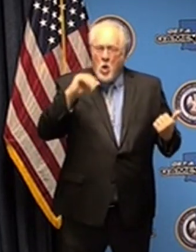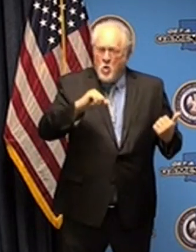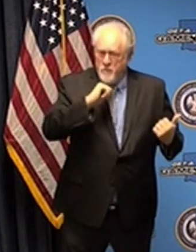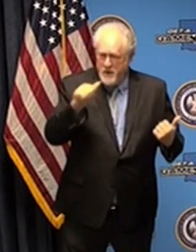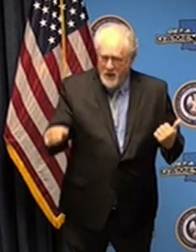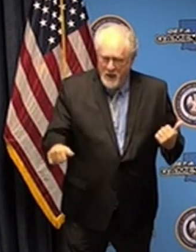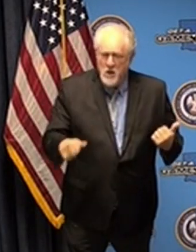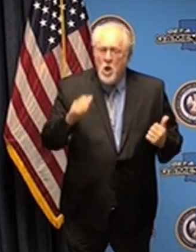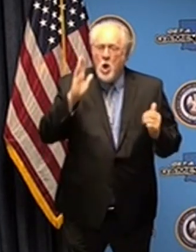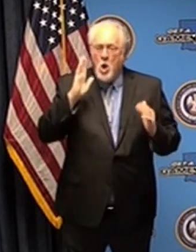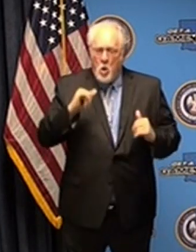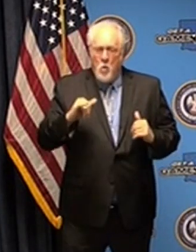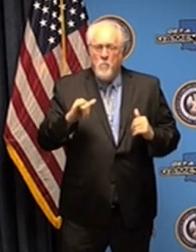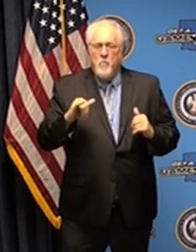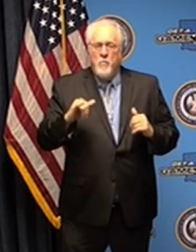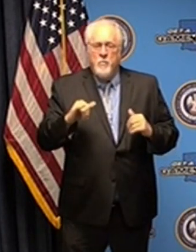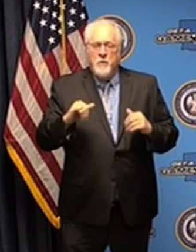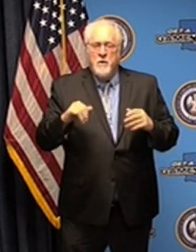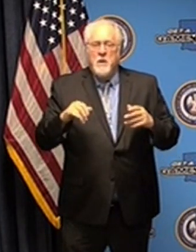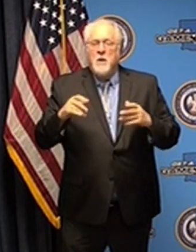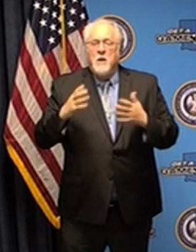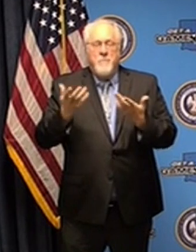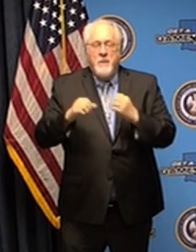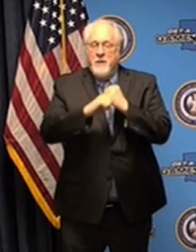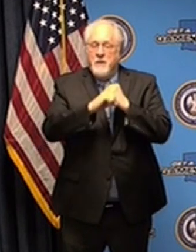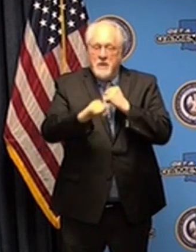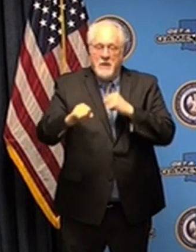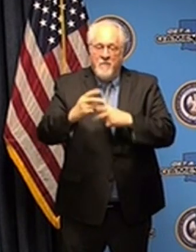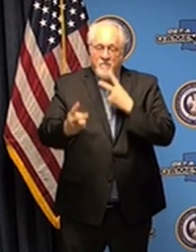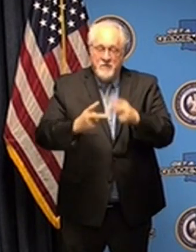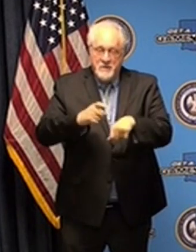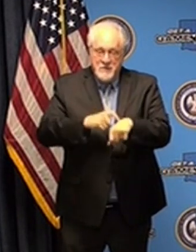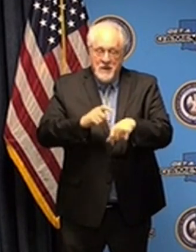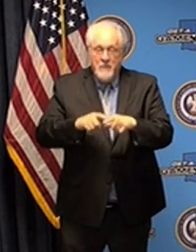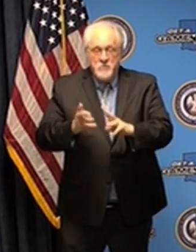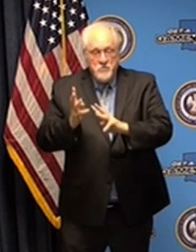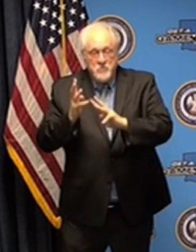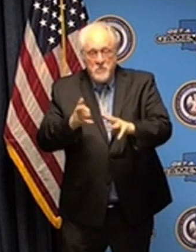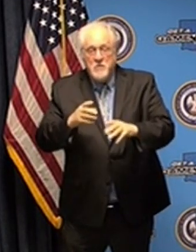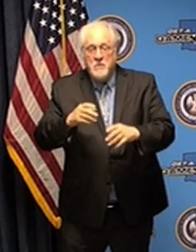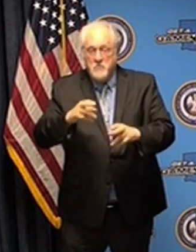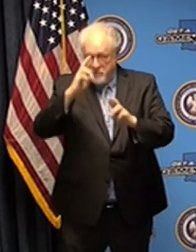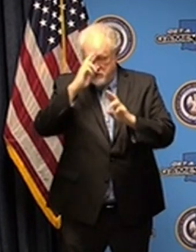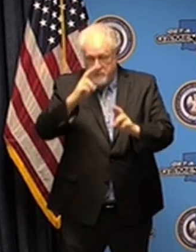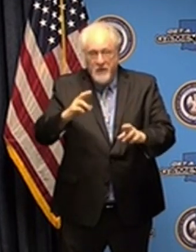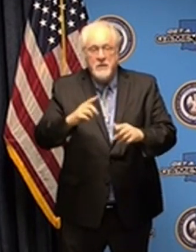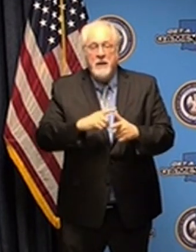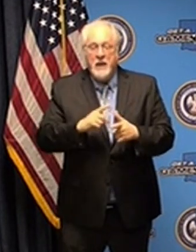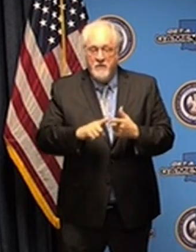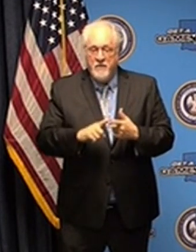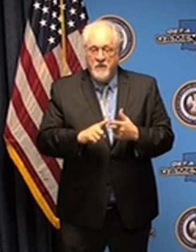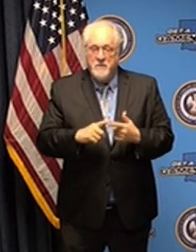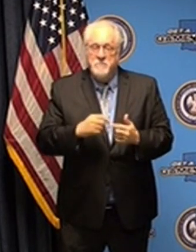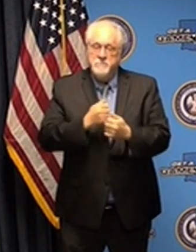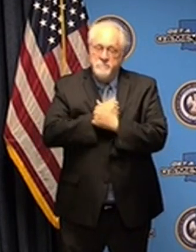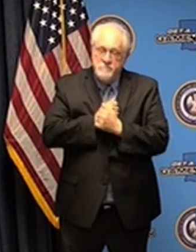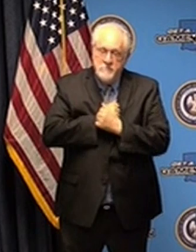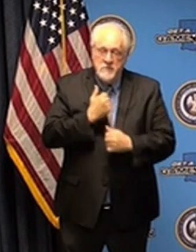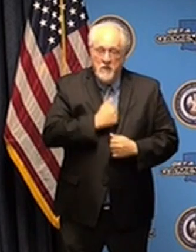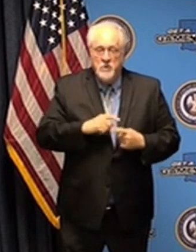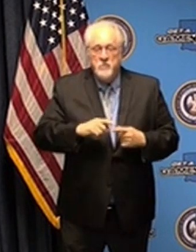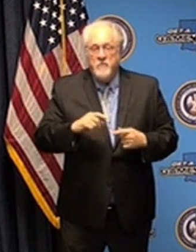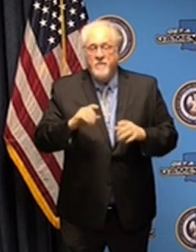And we would hope that they do whatever they can through extended visitation periods to allow people to pay their respects and extend condolences